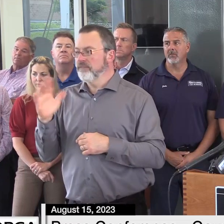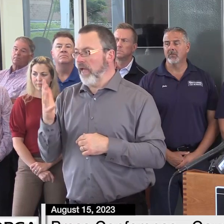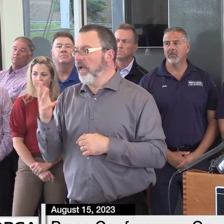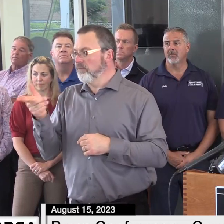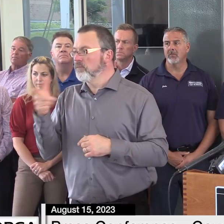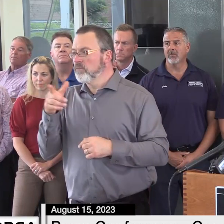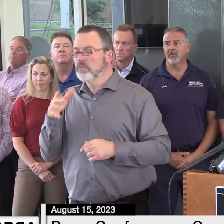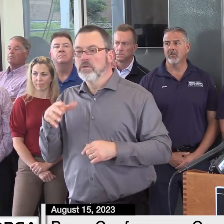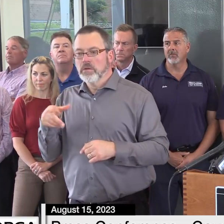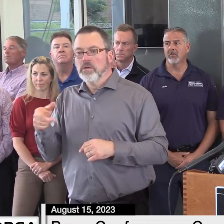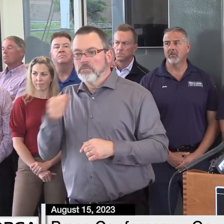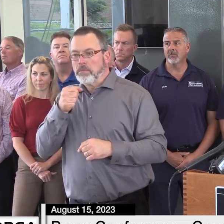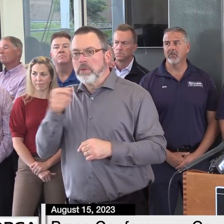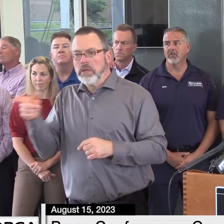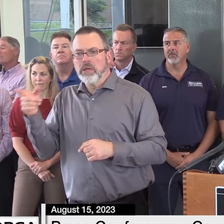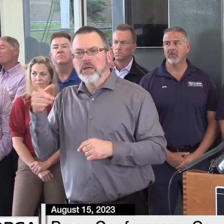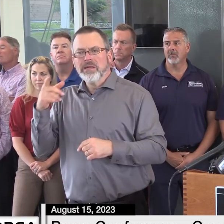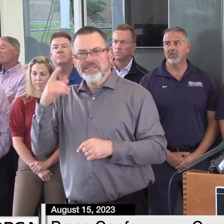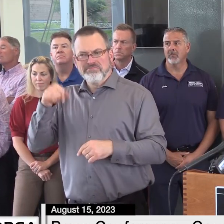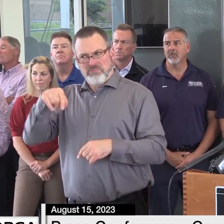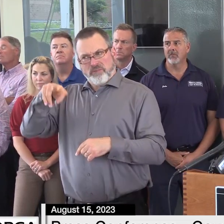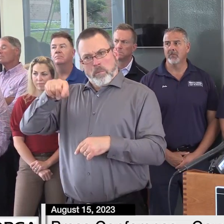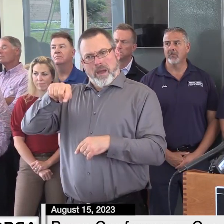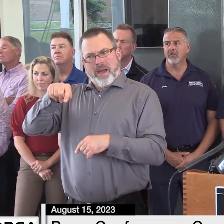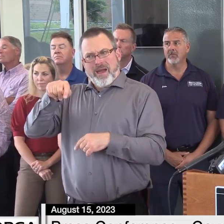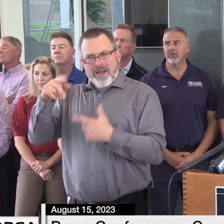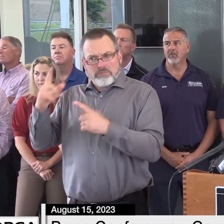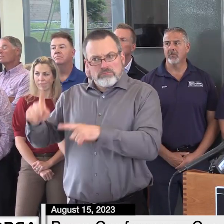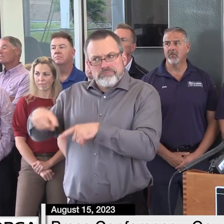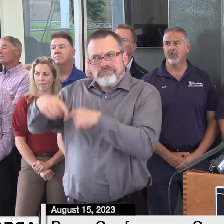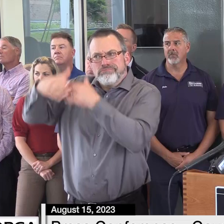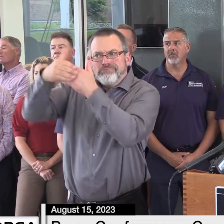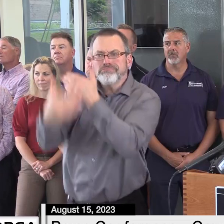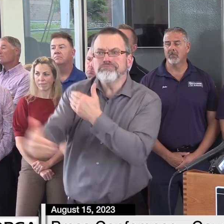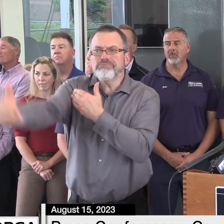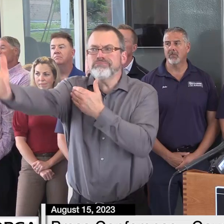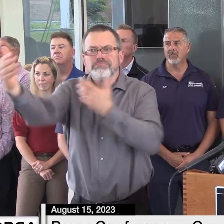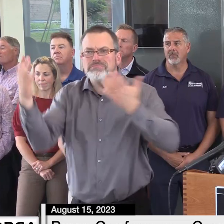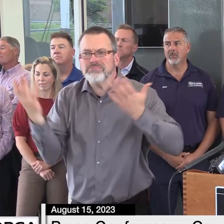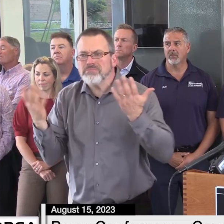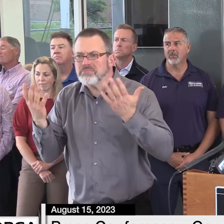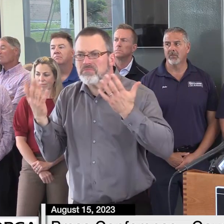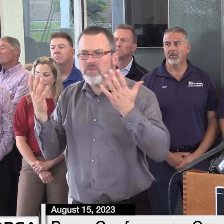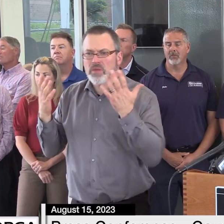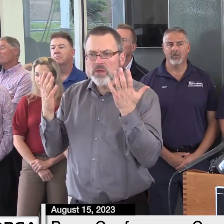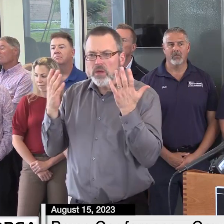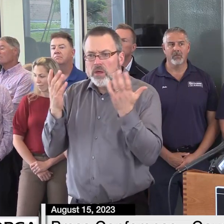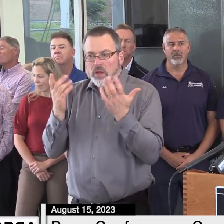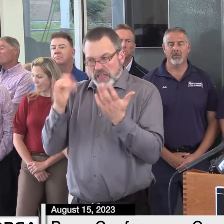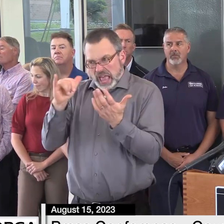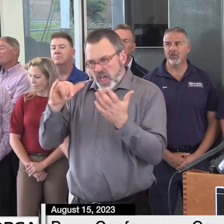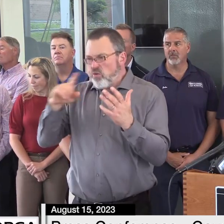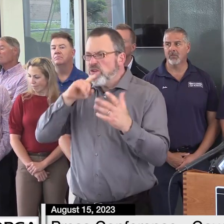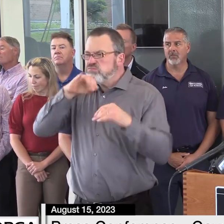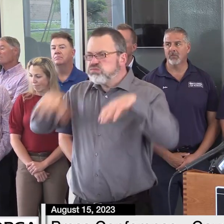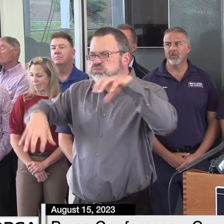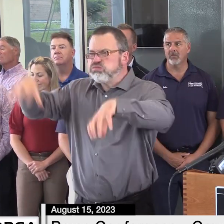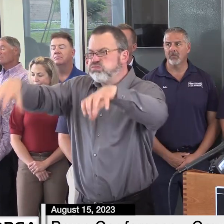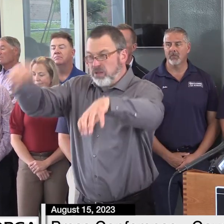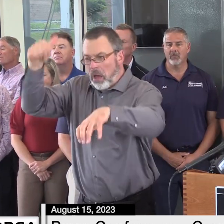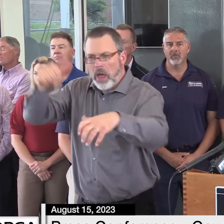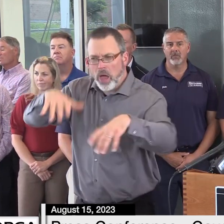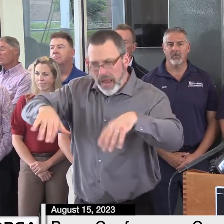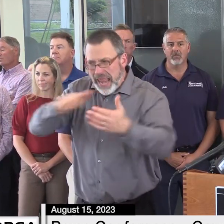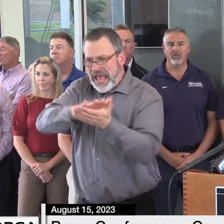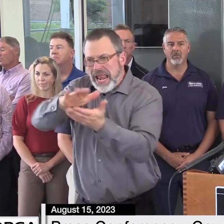concern regarding the debris and the importance of getting certain debris cleaned up first on the